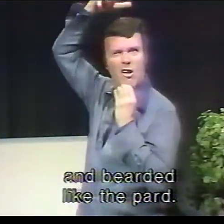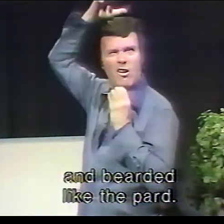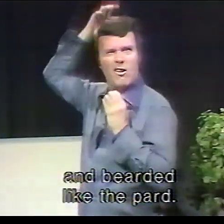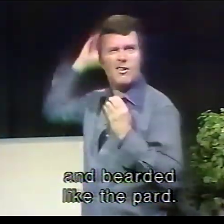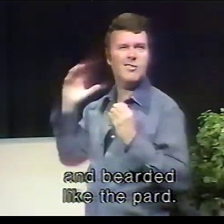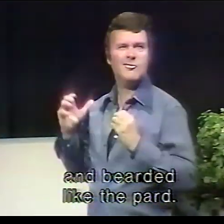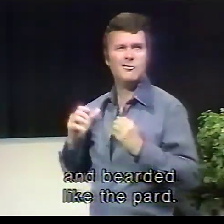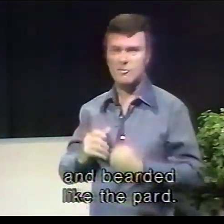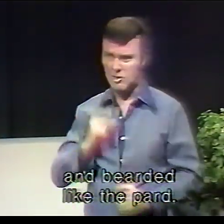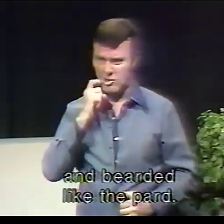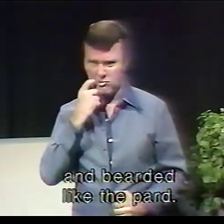the pard,